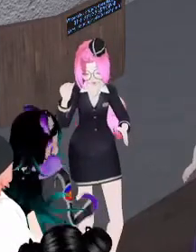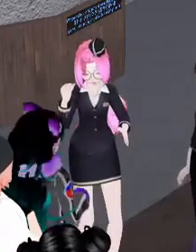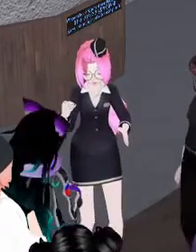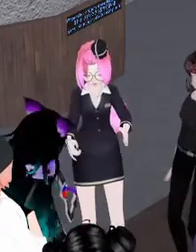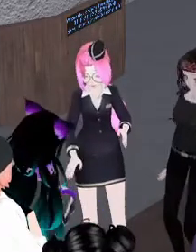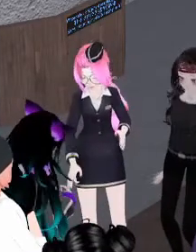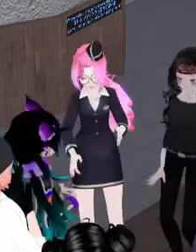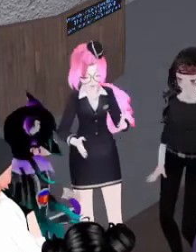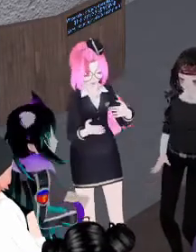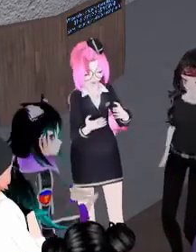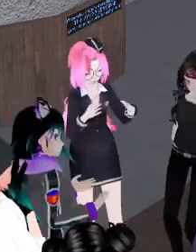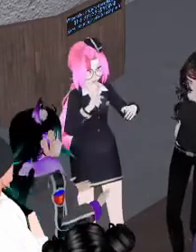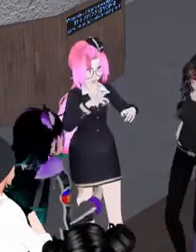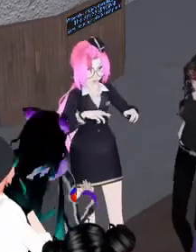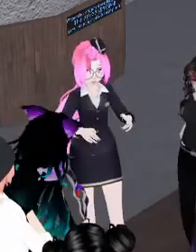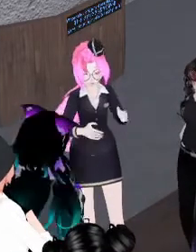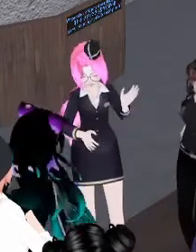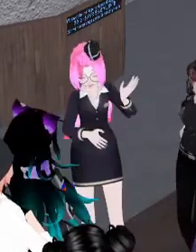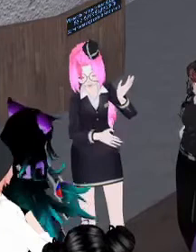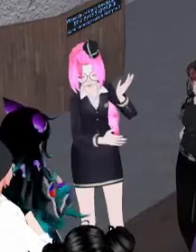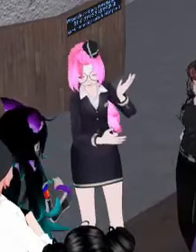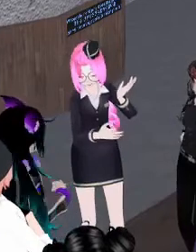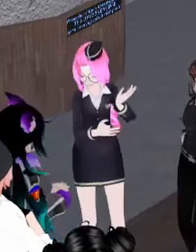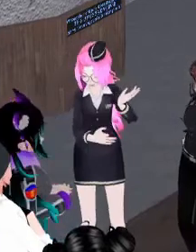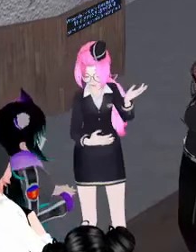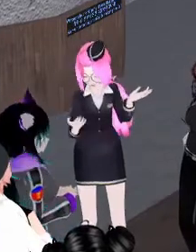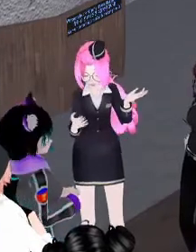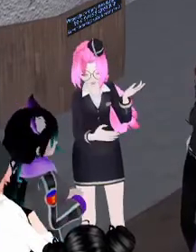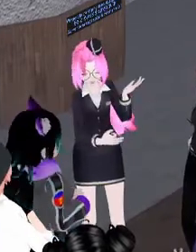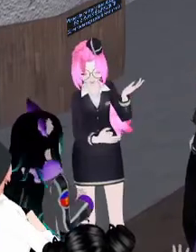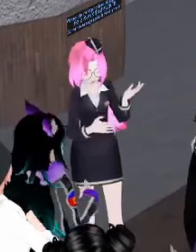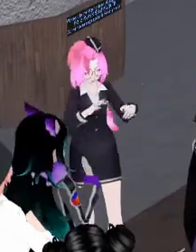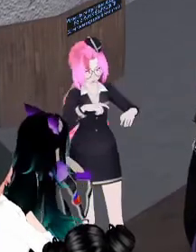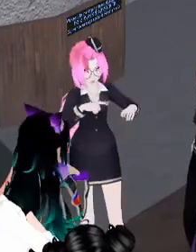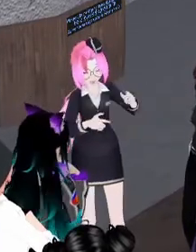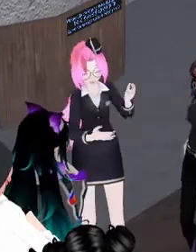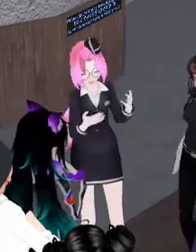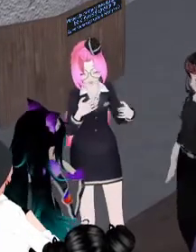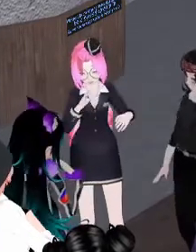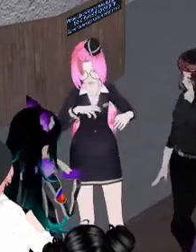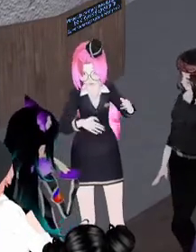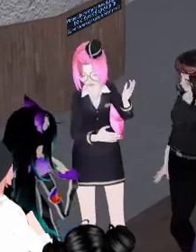a good idea. But again, yeah, just have fun with it. It's not like Right? it really has any weight. It's just kind of a funner